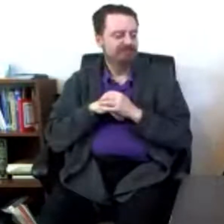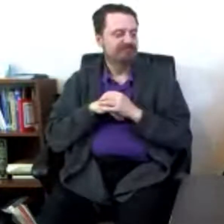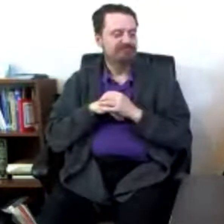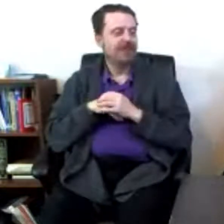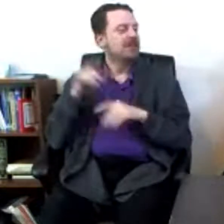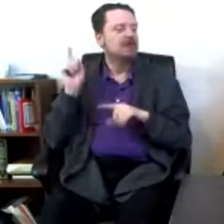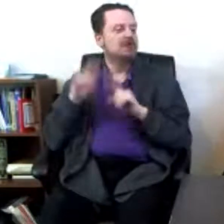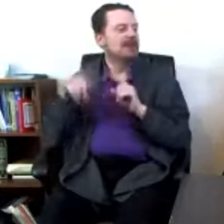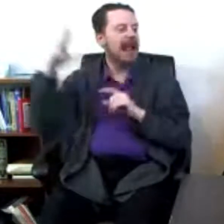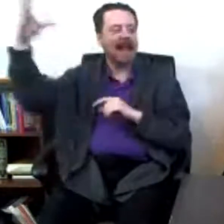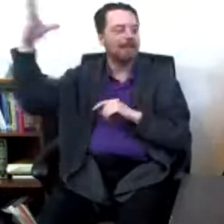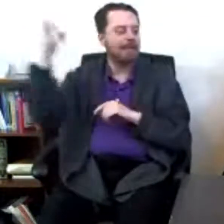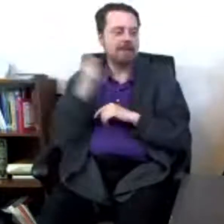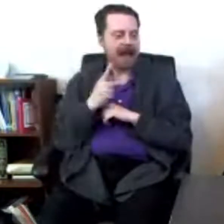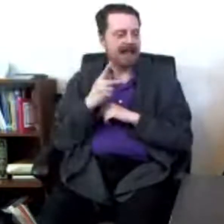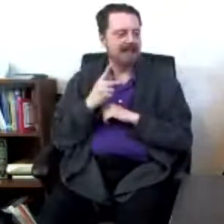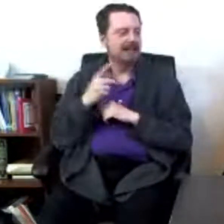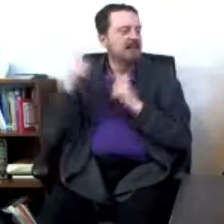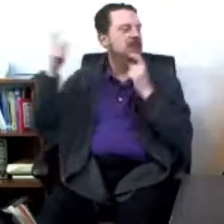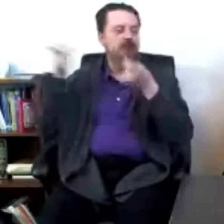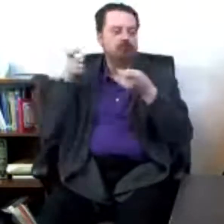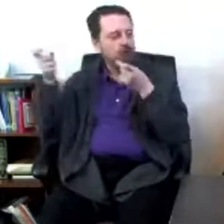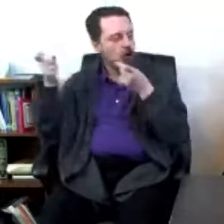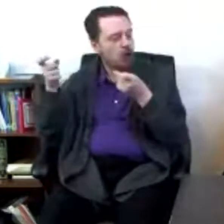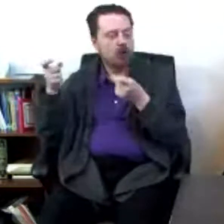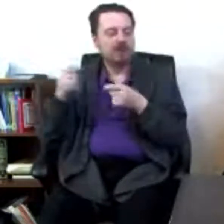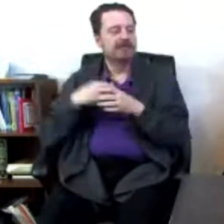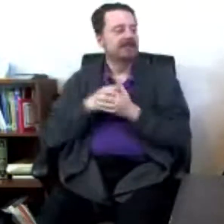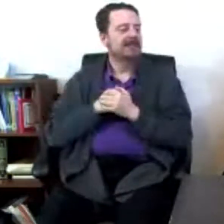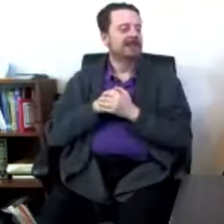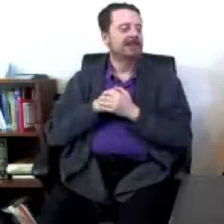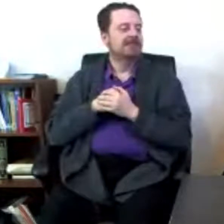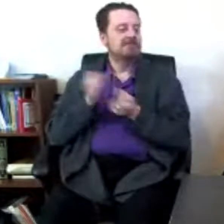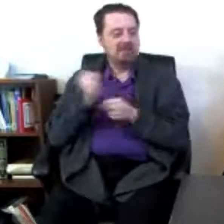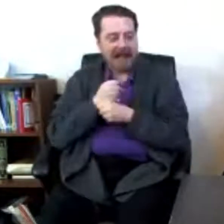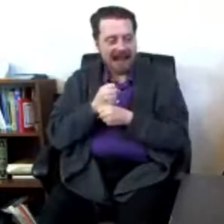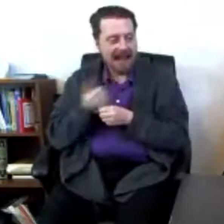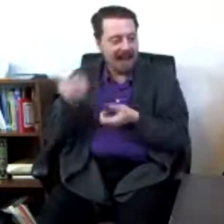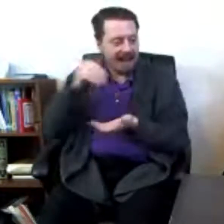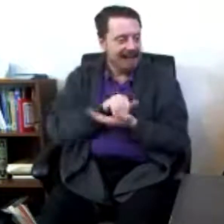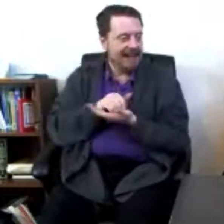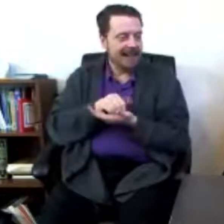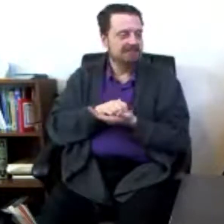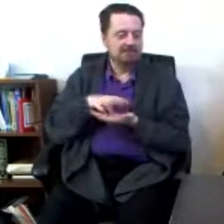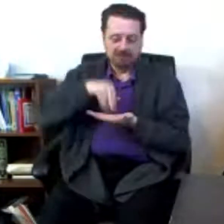They cannot get it back, they cannot control what it is, they cannot have what they done.